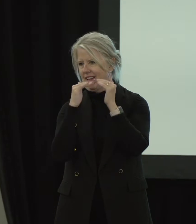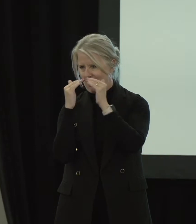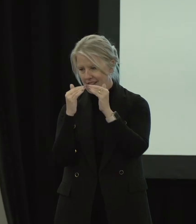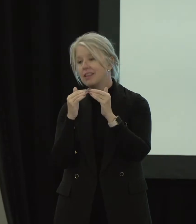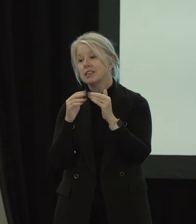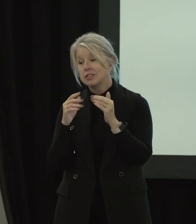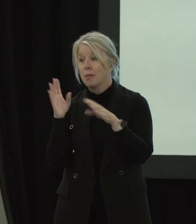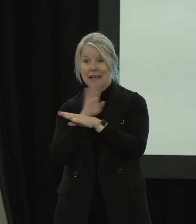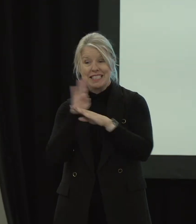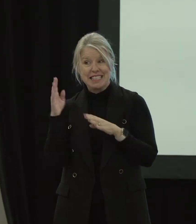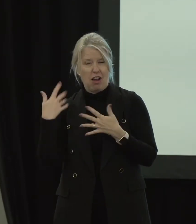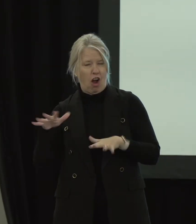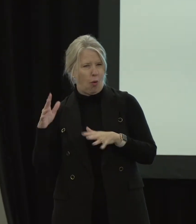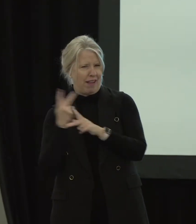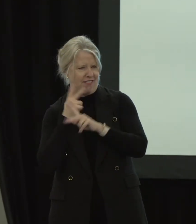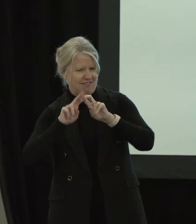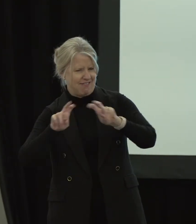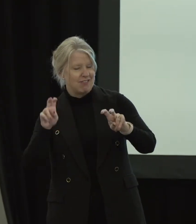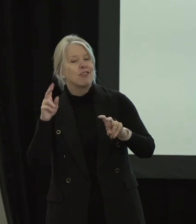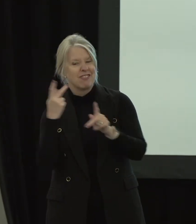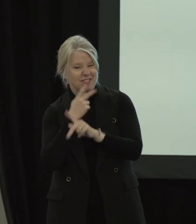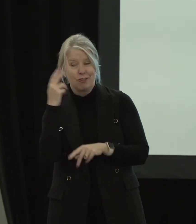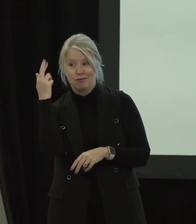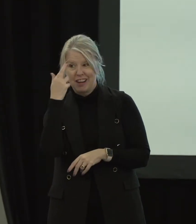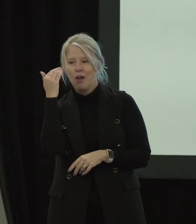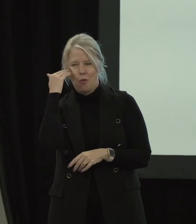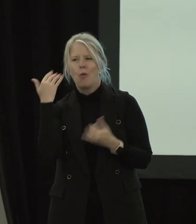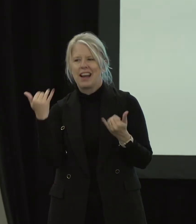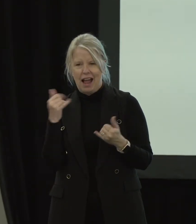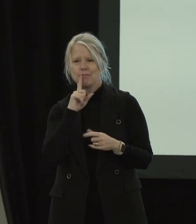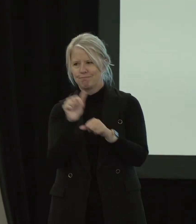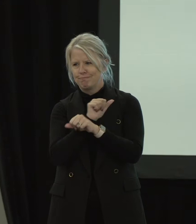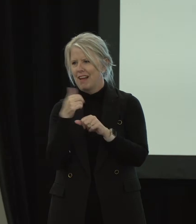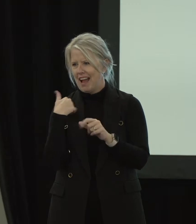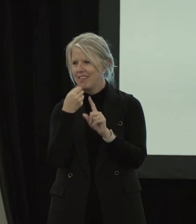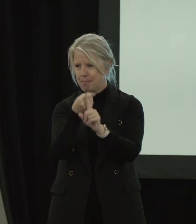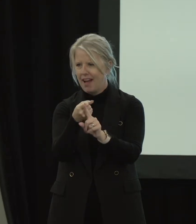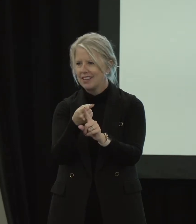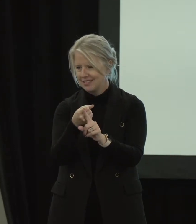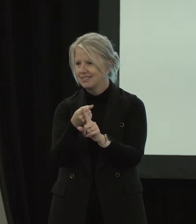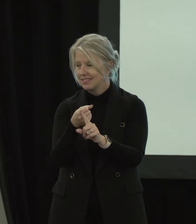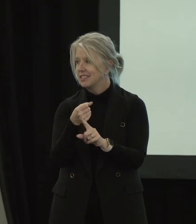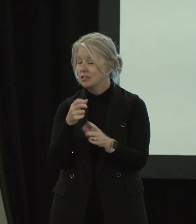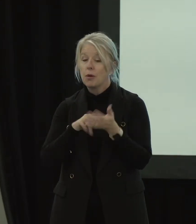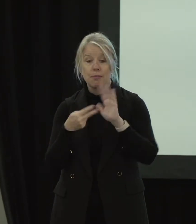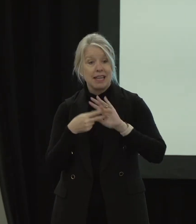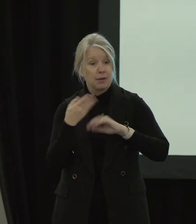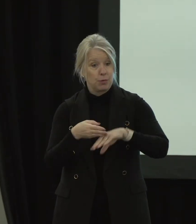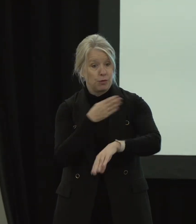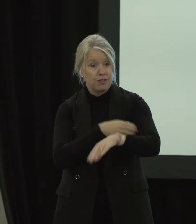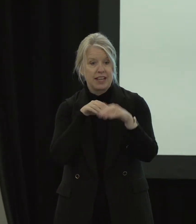who have figured this out are seeing real impact. In other words, improving